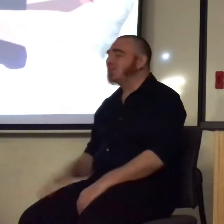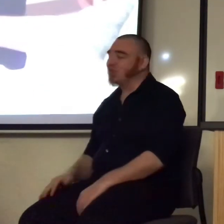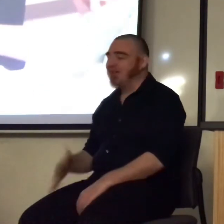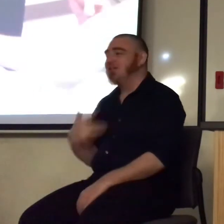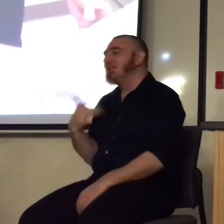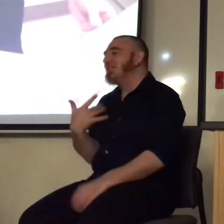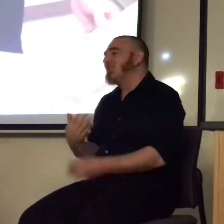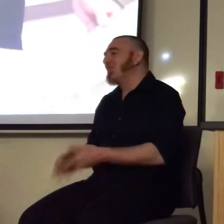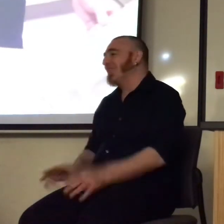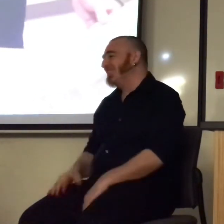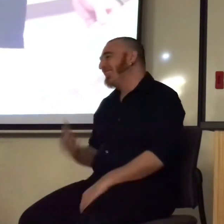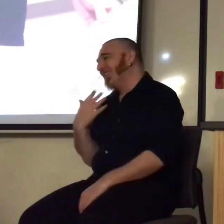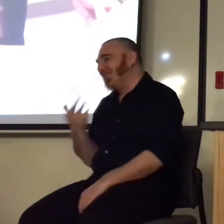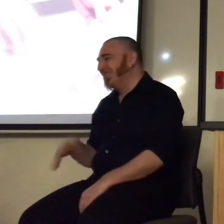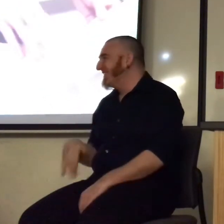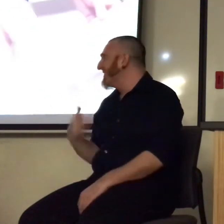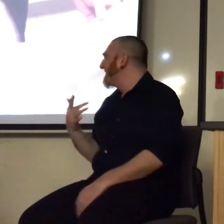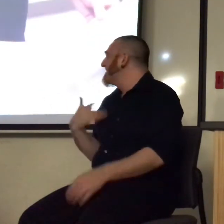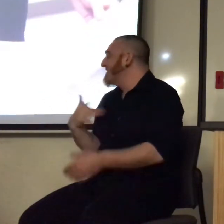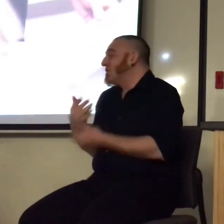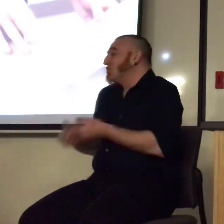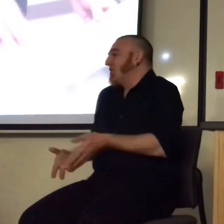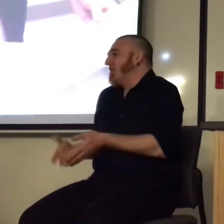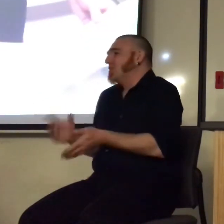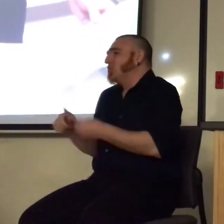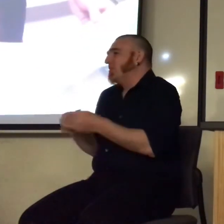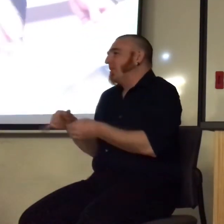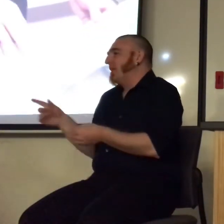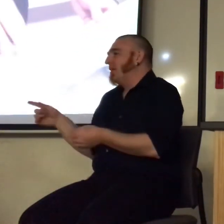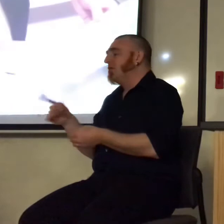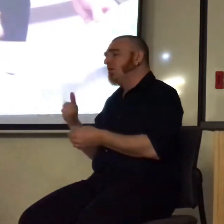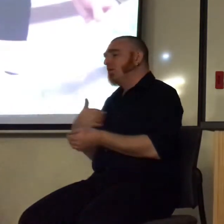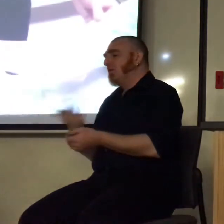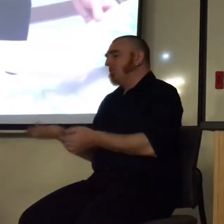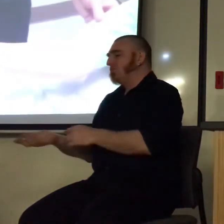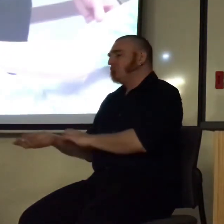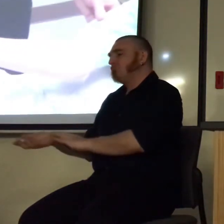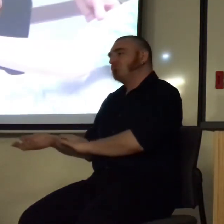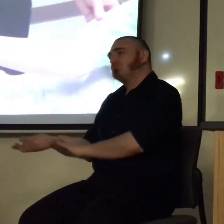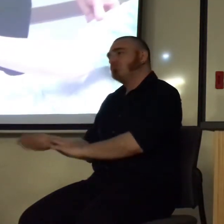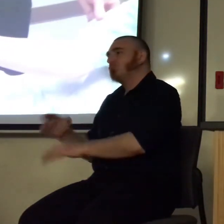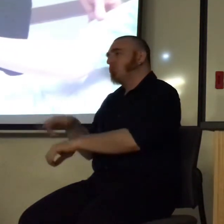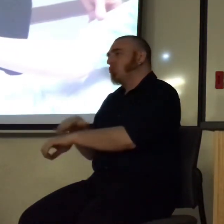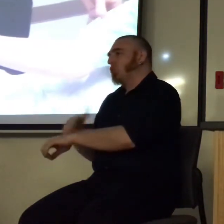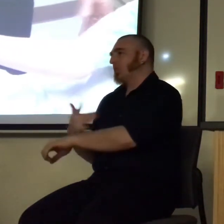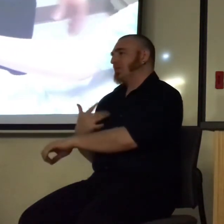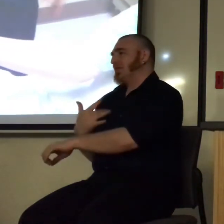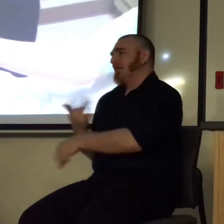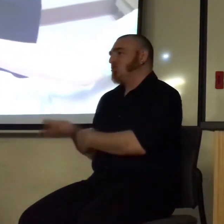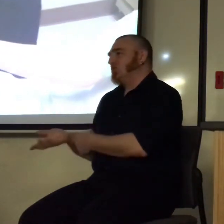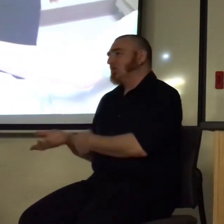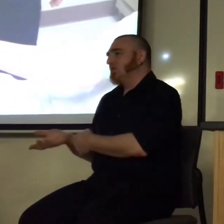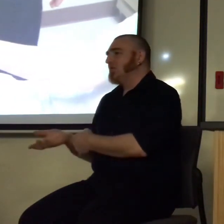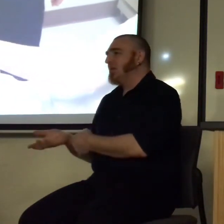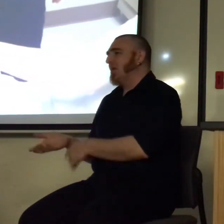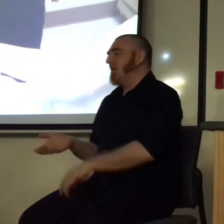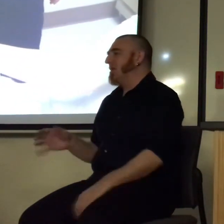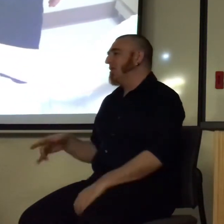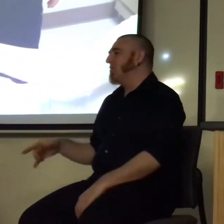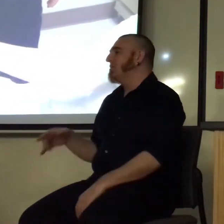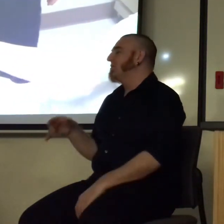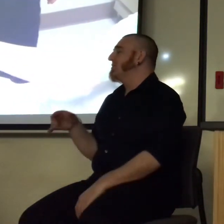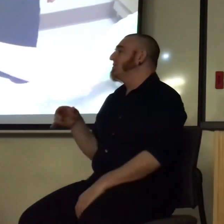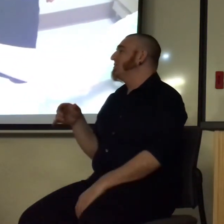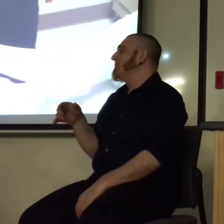But we're going in. But you have normal sensation. Pretty much, yeah. Here on the palm. Okay. I want her